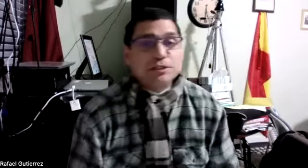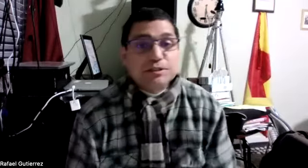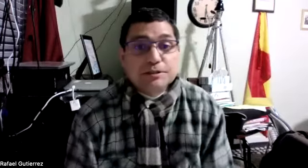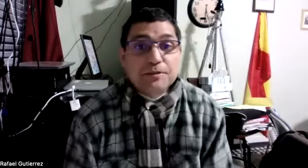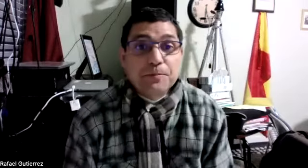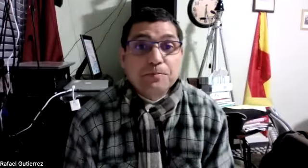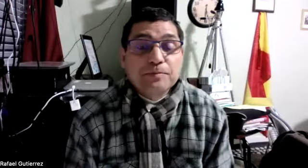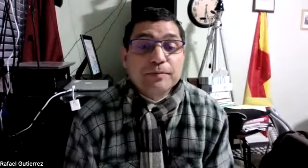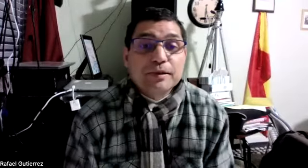dangerous?